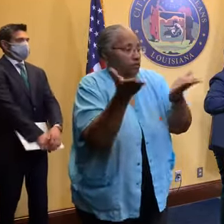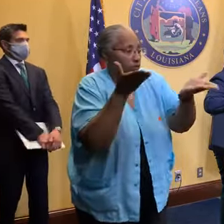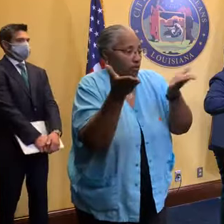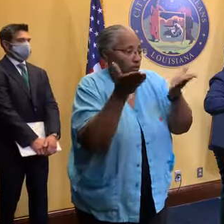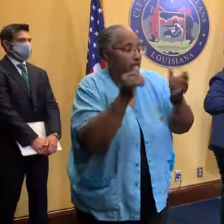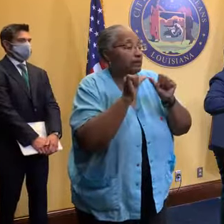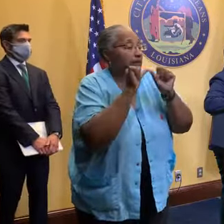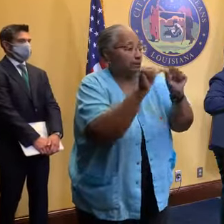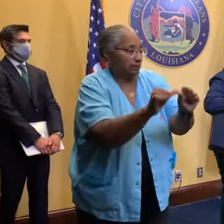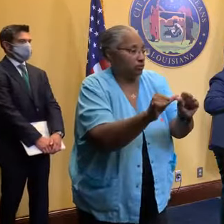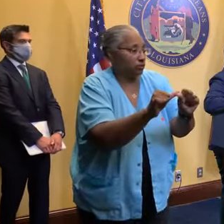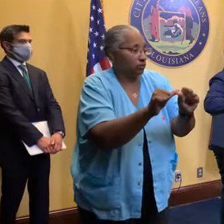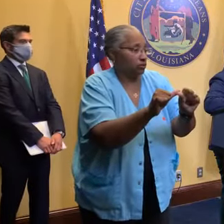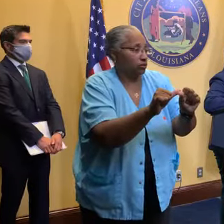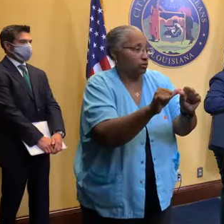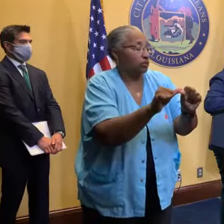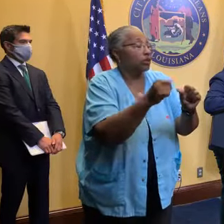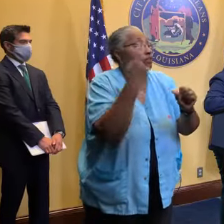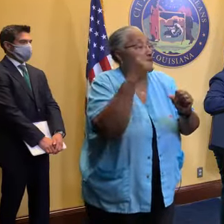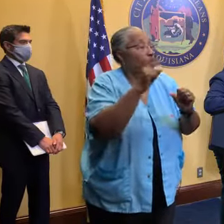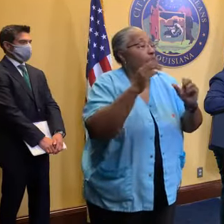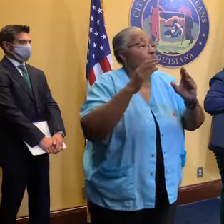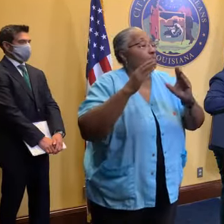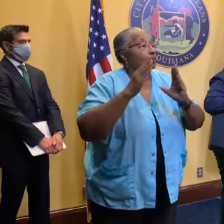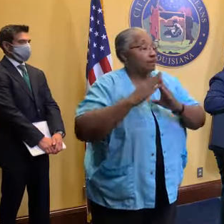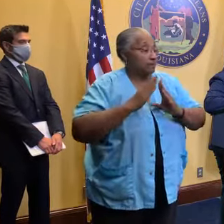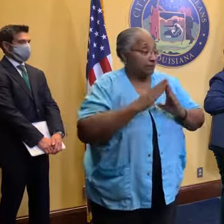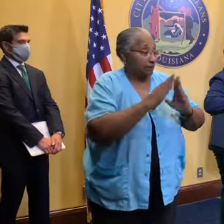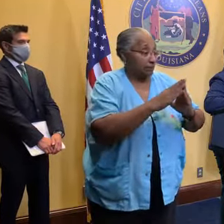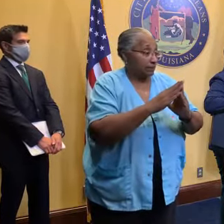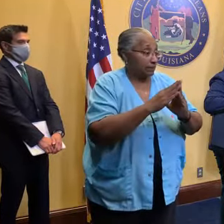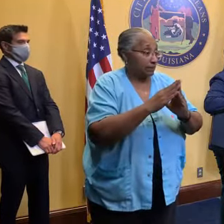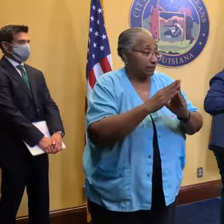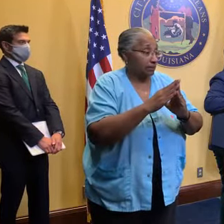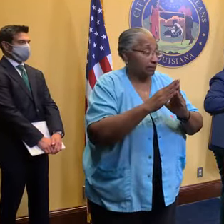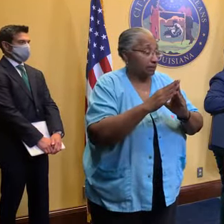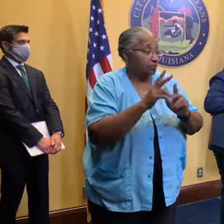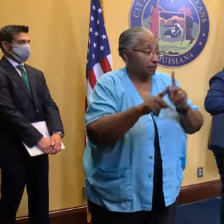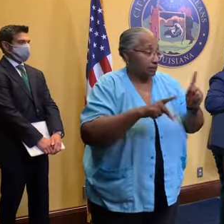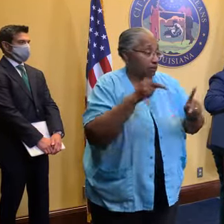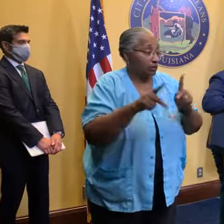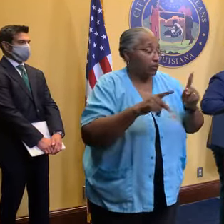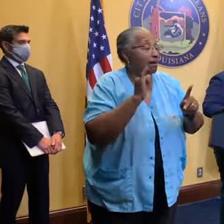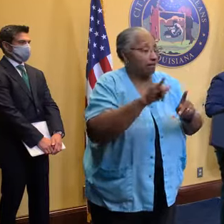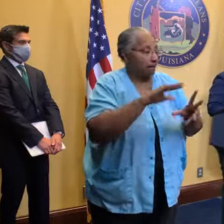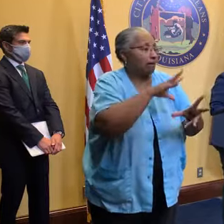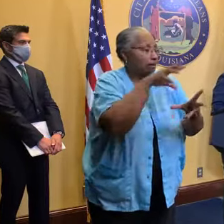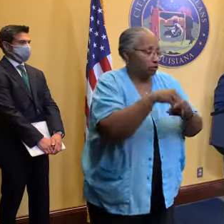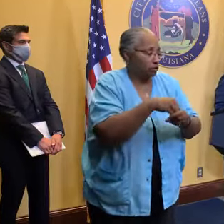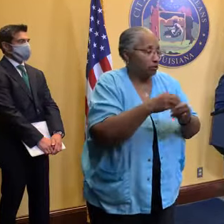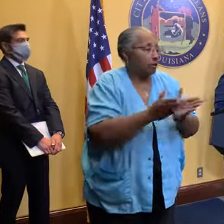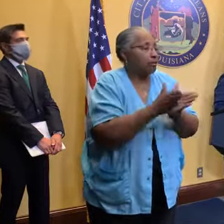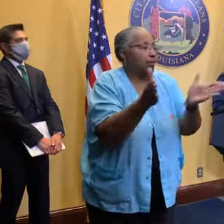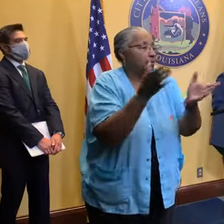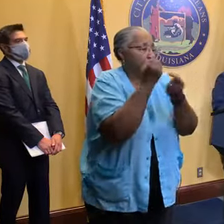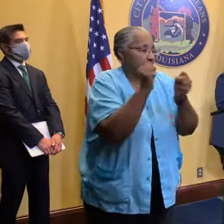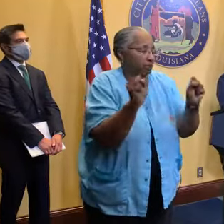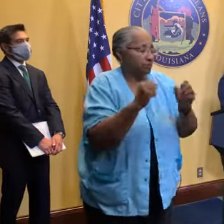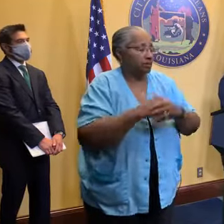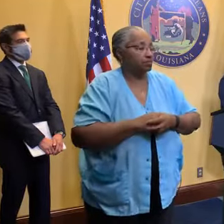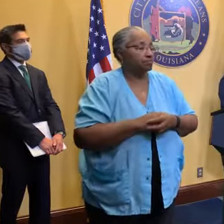continue to be rendered to the citizens of our community, which includes public safety. How much are